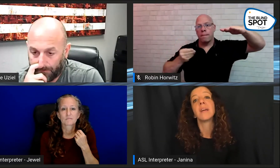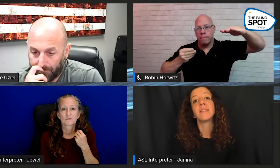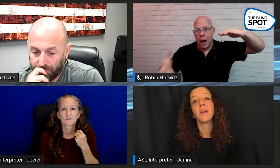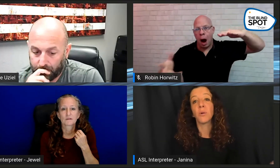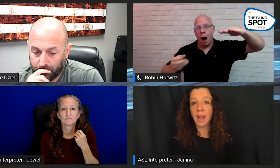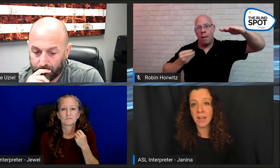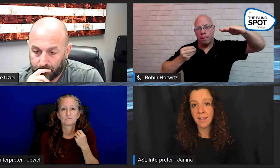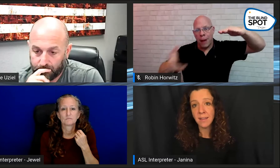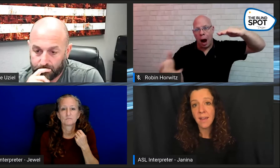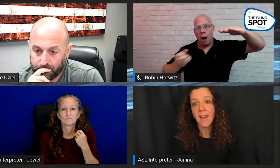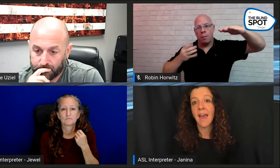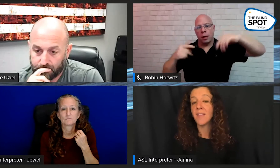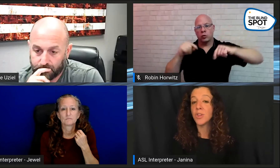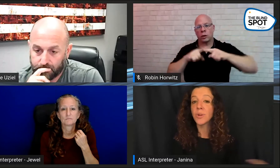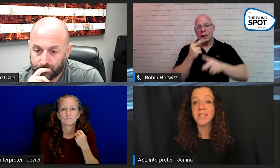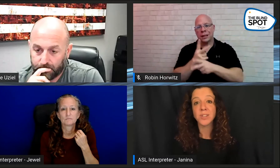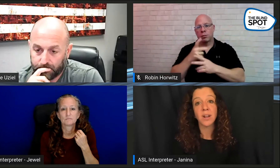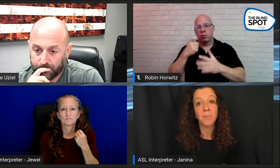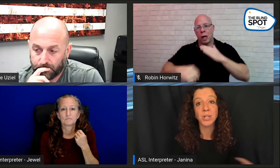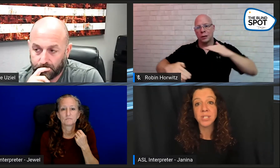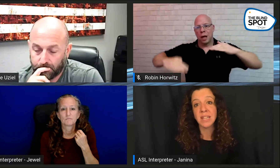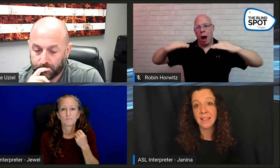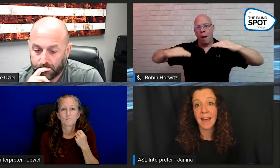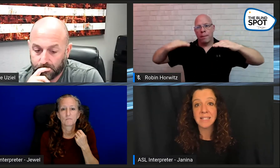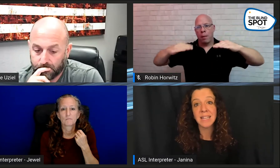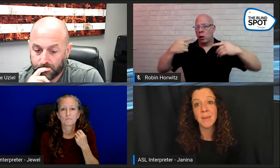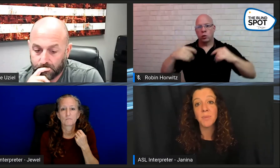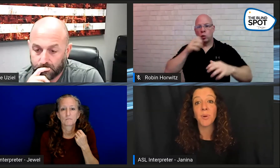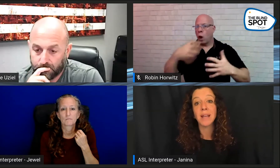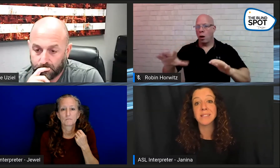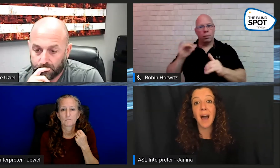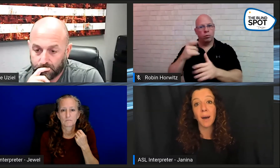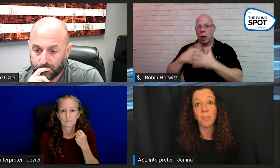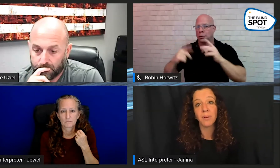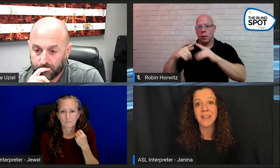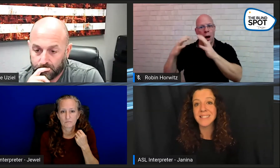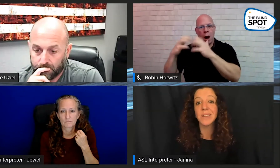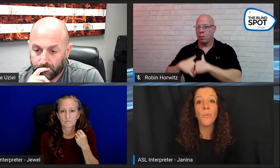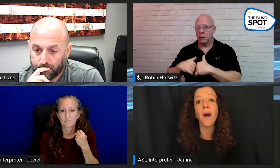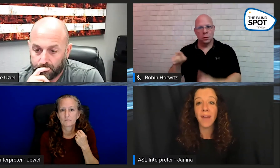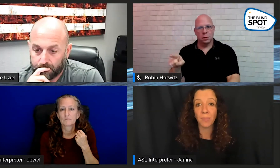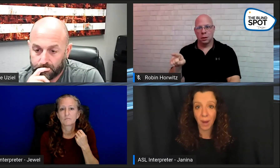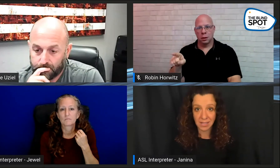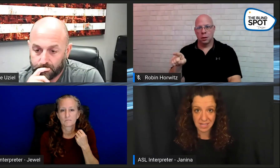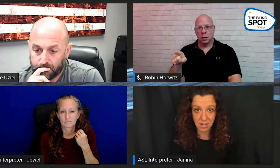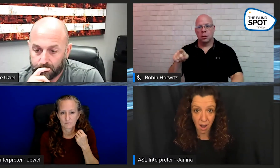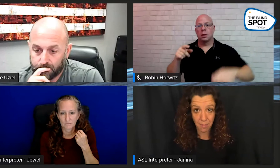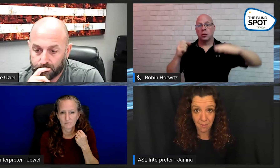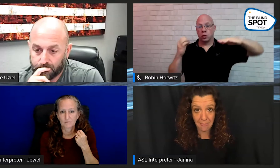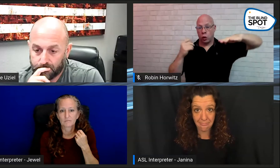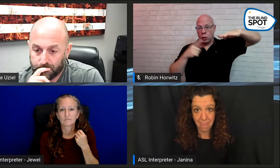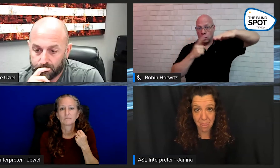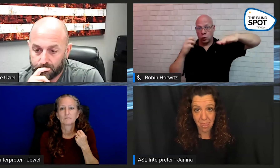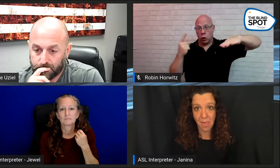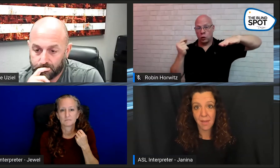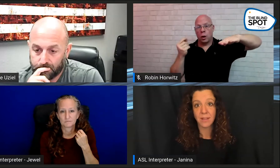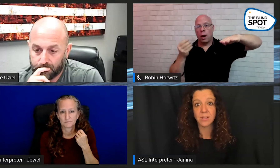So they were waiting, and the UK started purchasing that to keep the price up because they didn't want that price to drop.